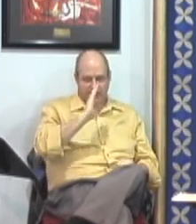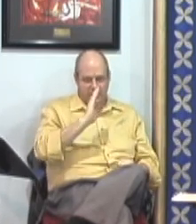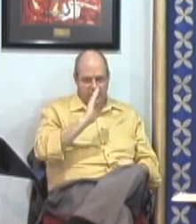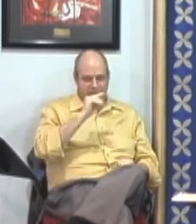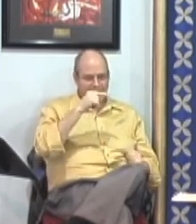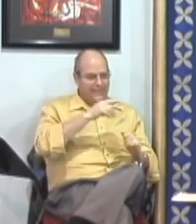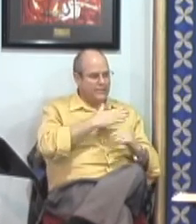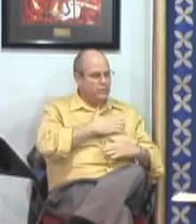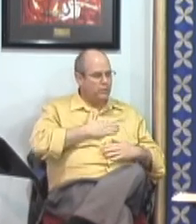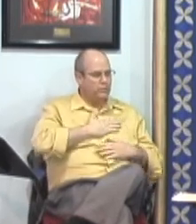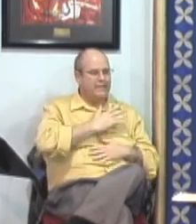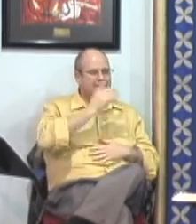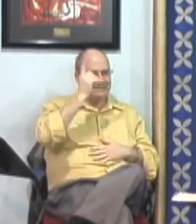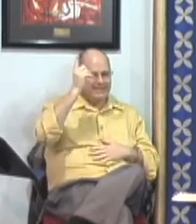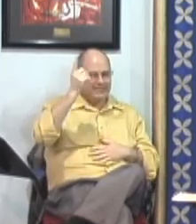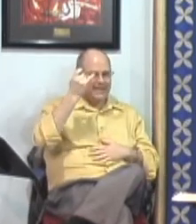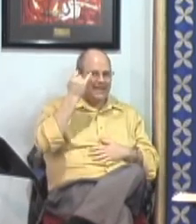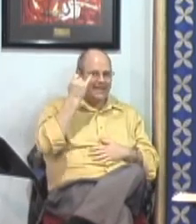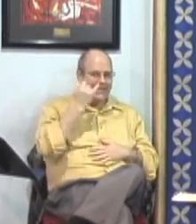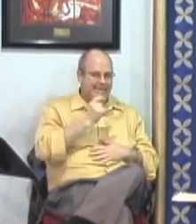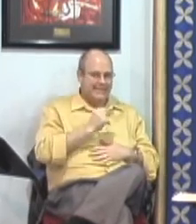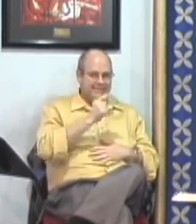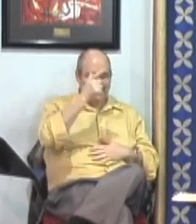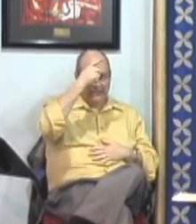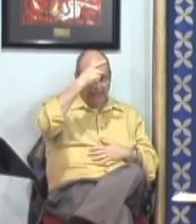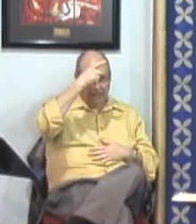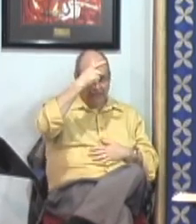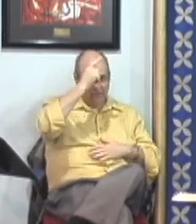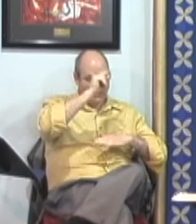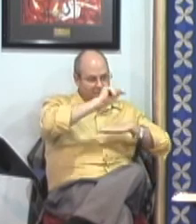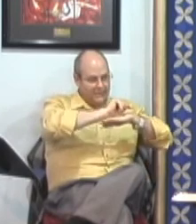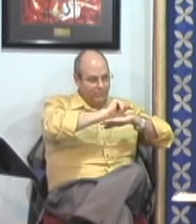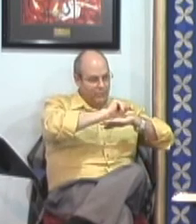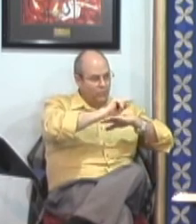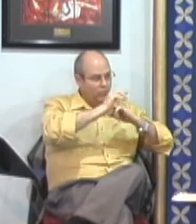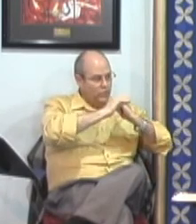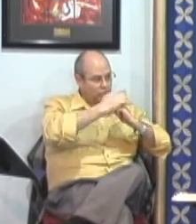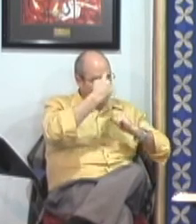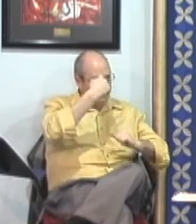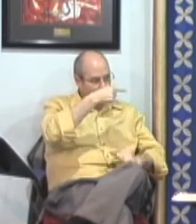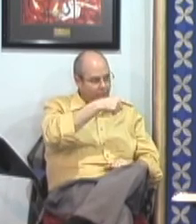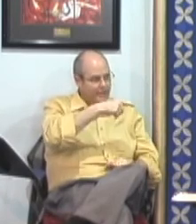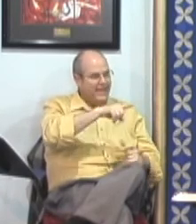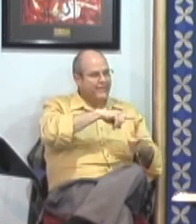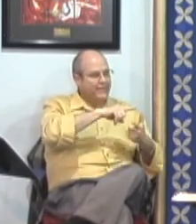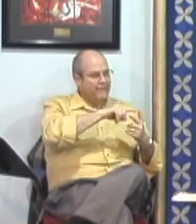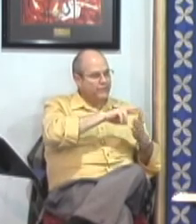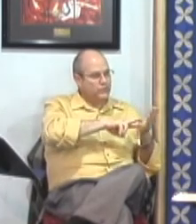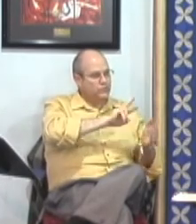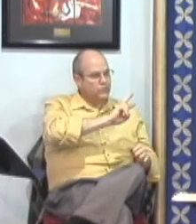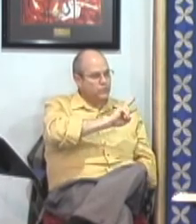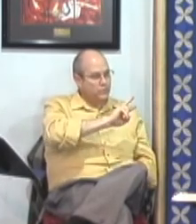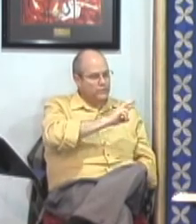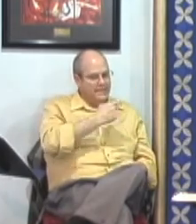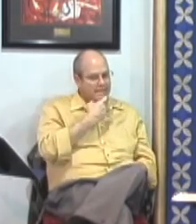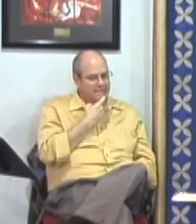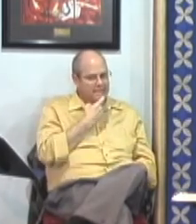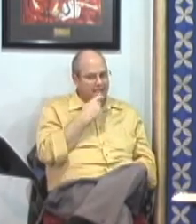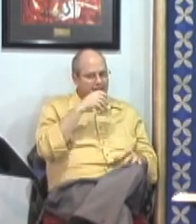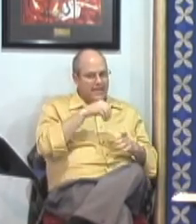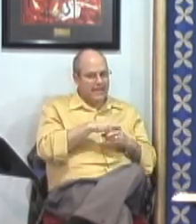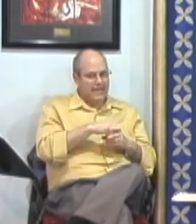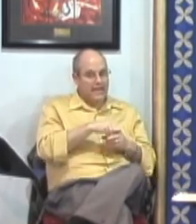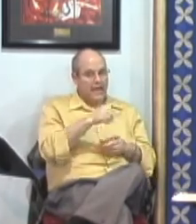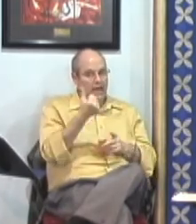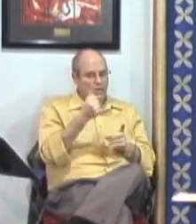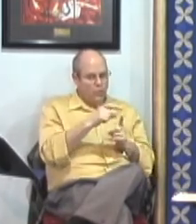This will please him. It is the logical temple worship for you. And then verse 2 starts out with this. In